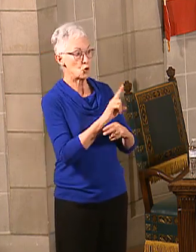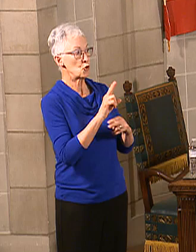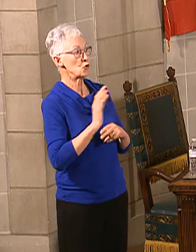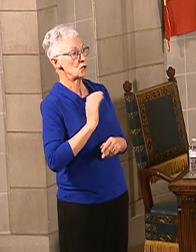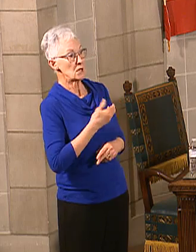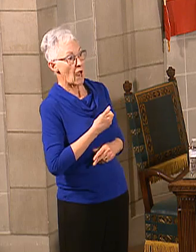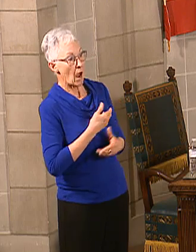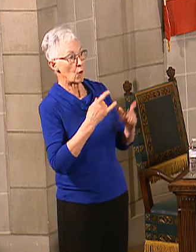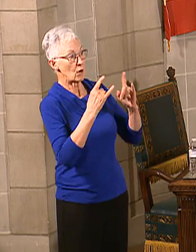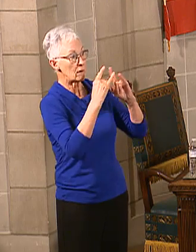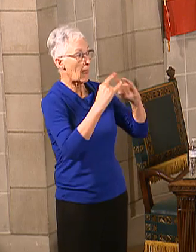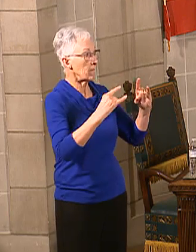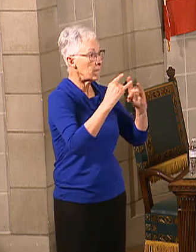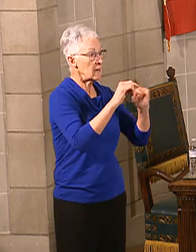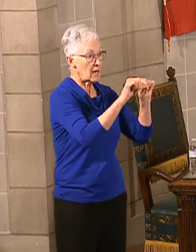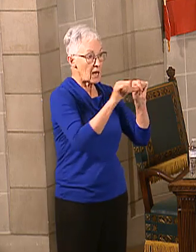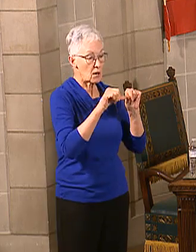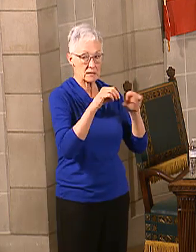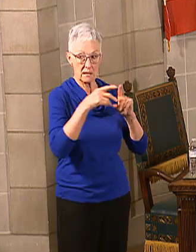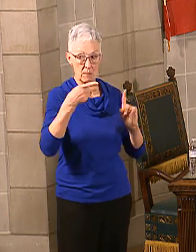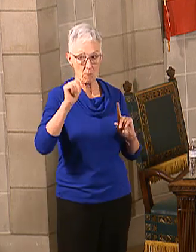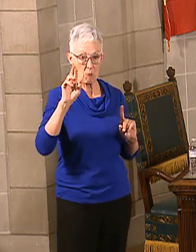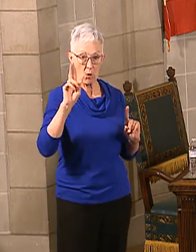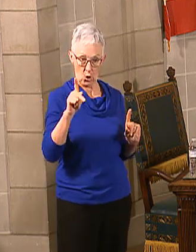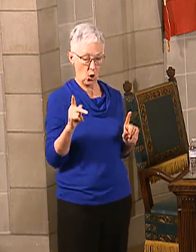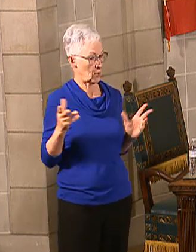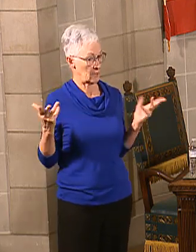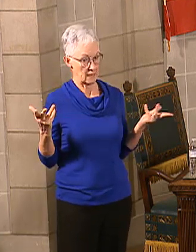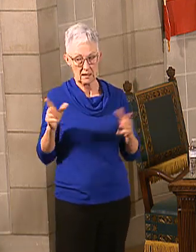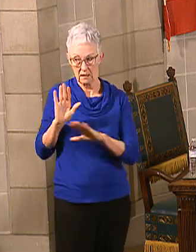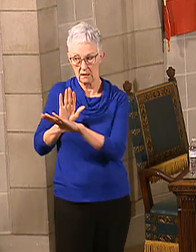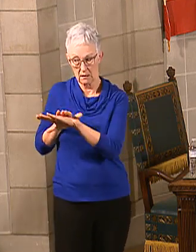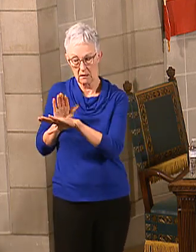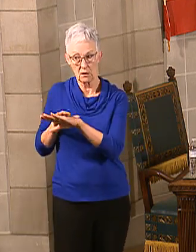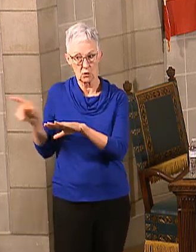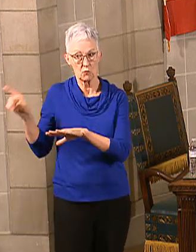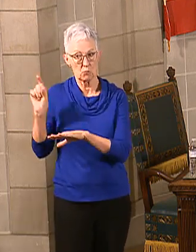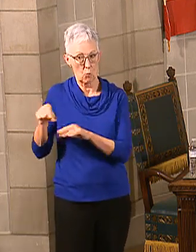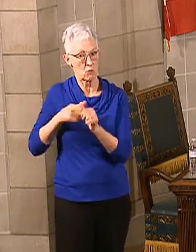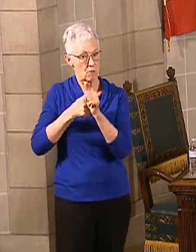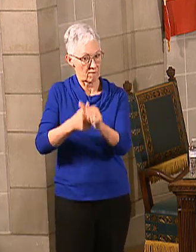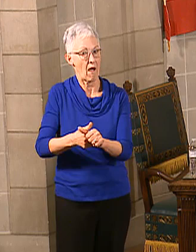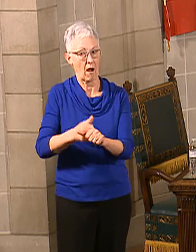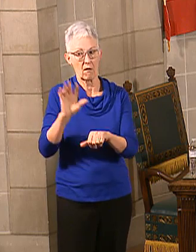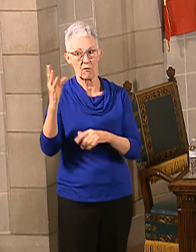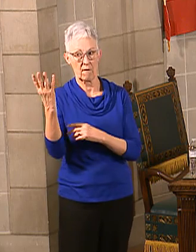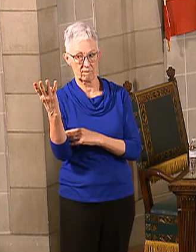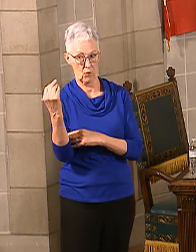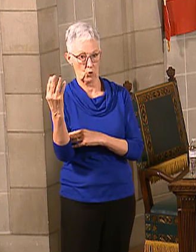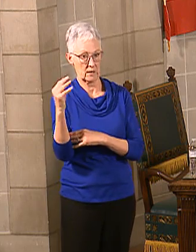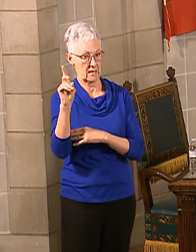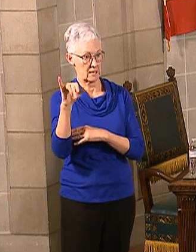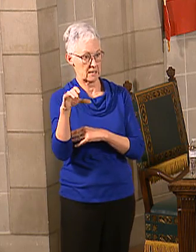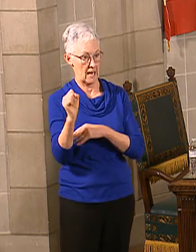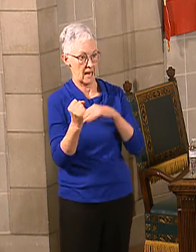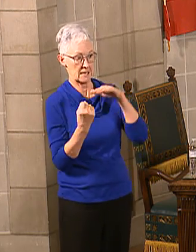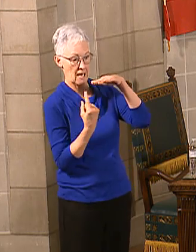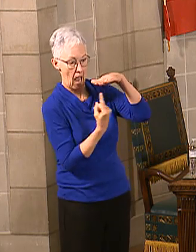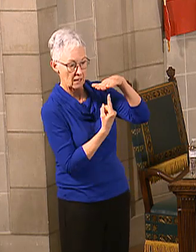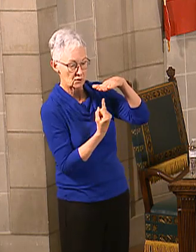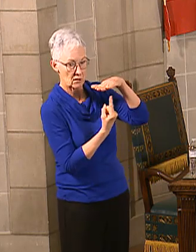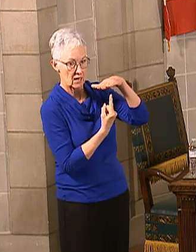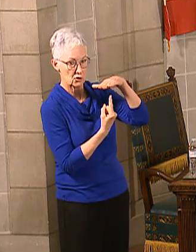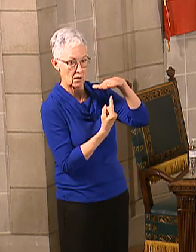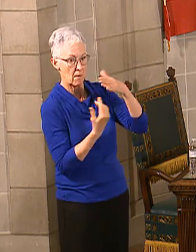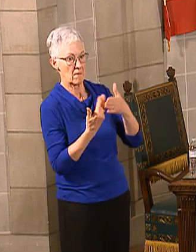I had a question about this with regard to the turkey permits, whether hunters who already had the permits could come back in the state. Are those hunters planning on quarantining for